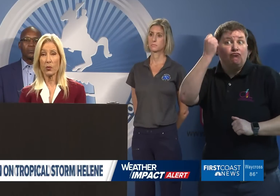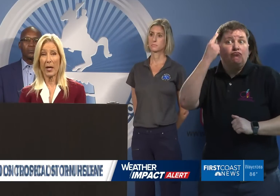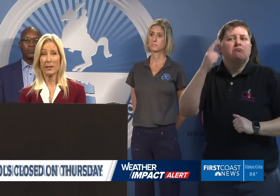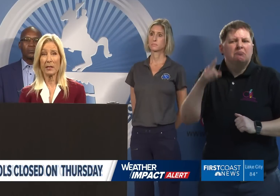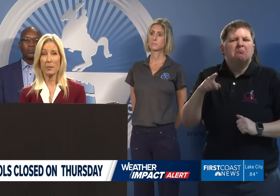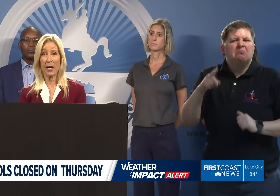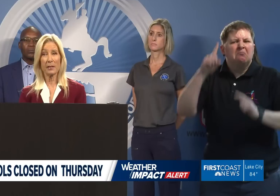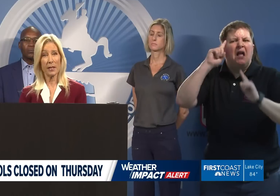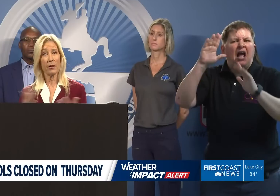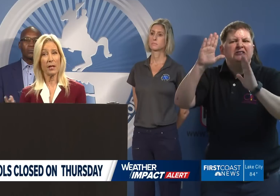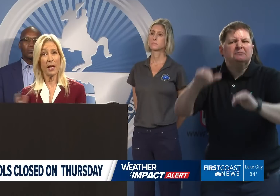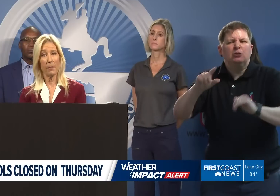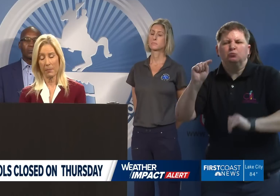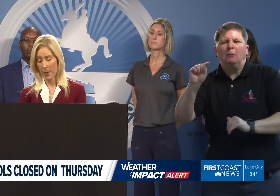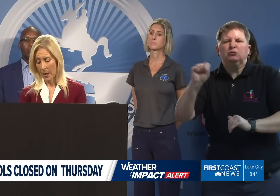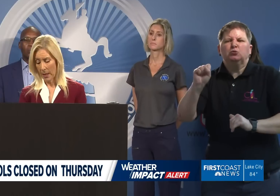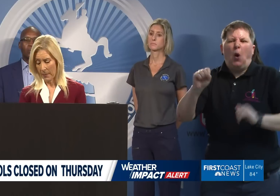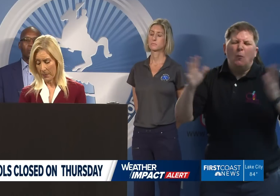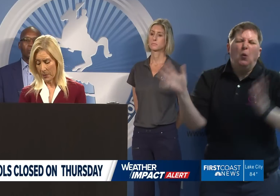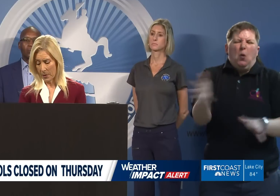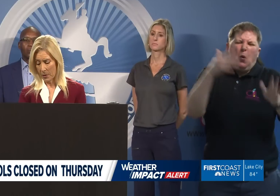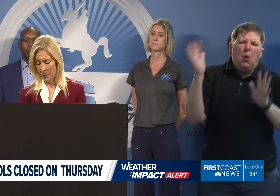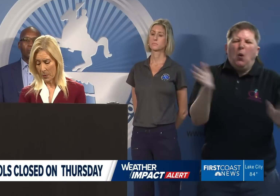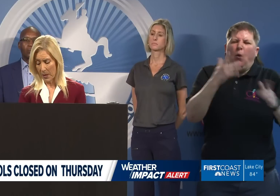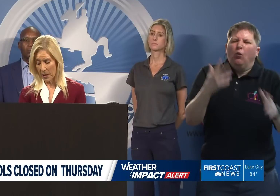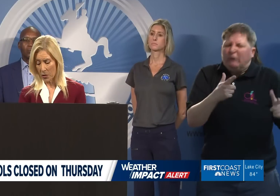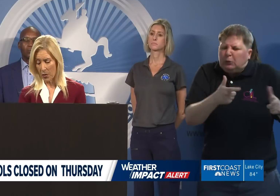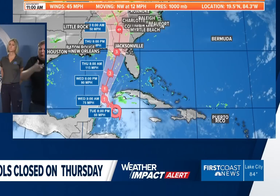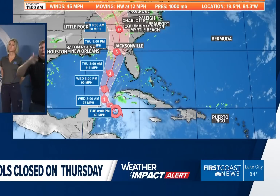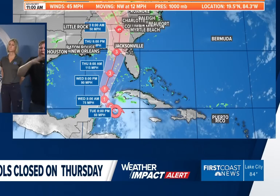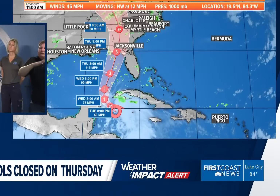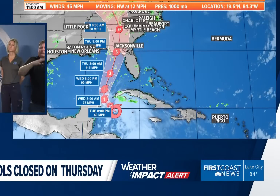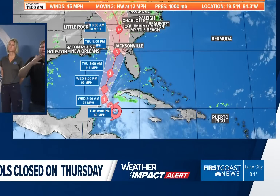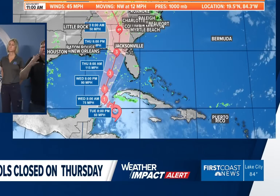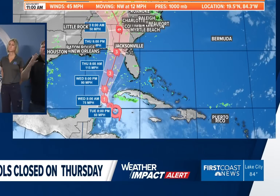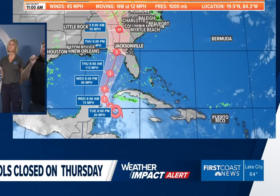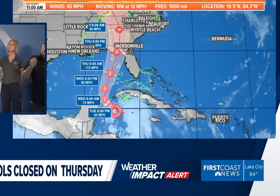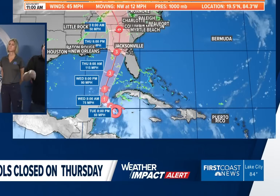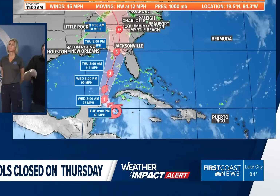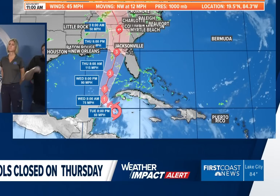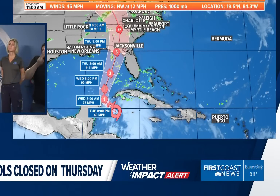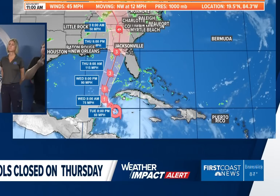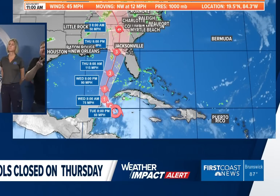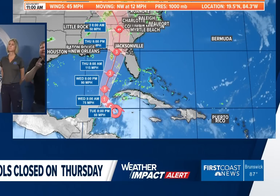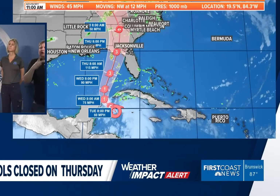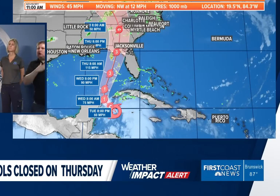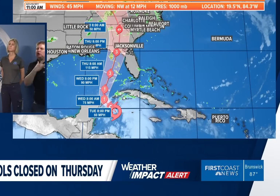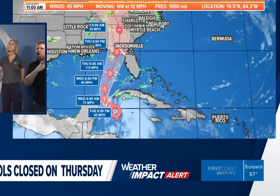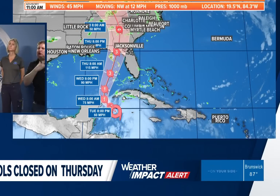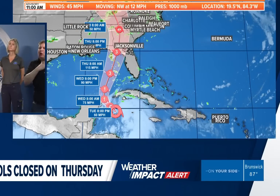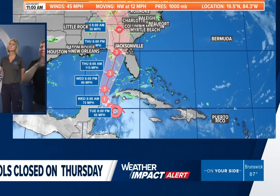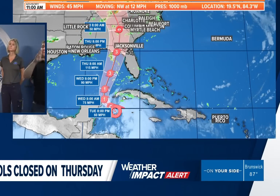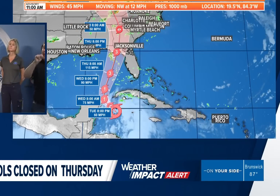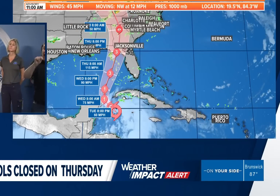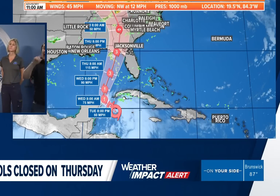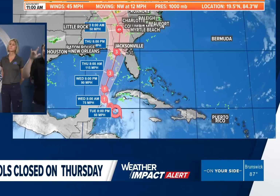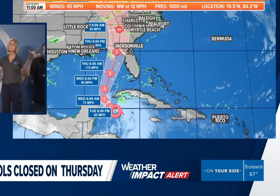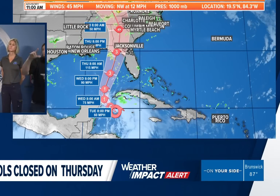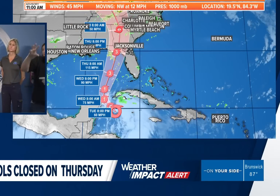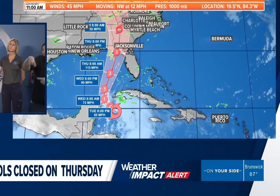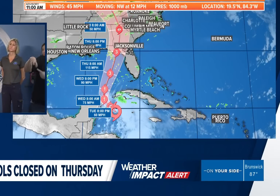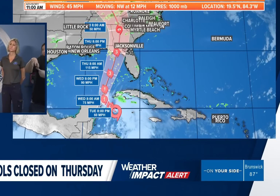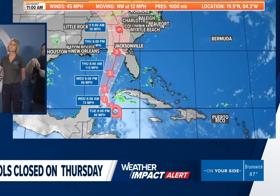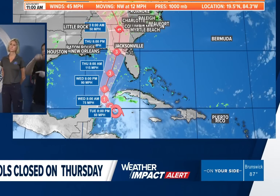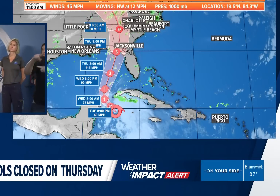storm force winds and some gusts that could get up to be concerning, the airport cannot physically close unless